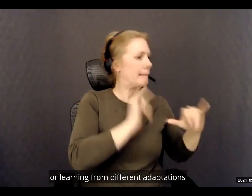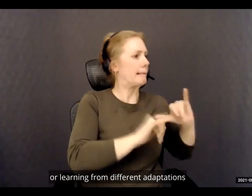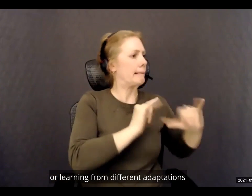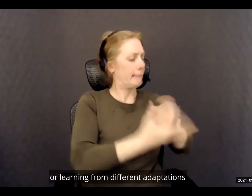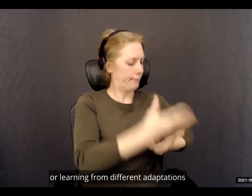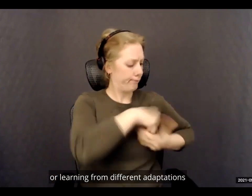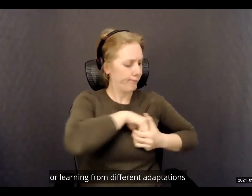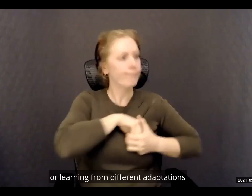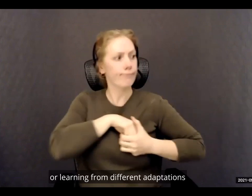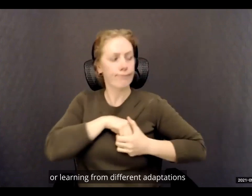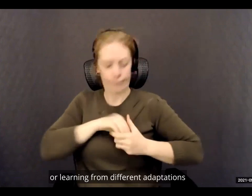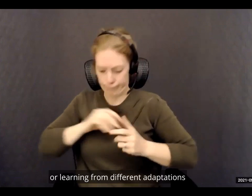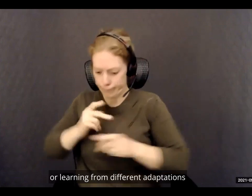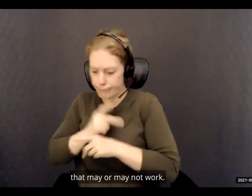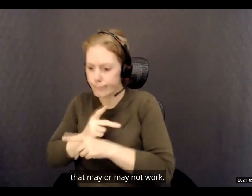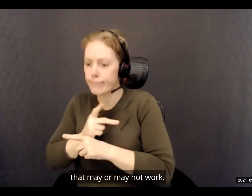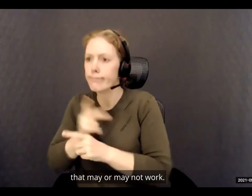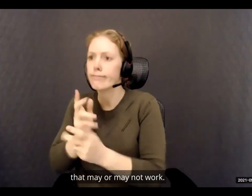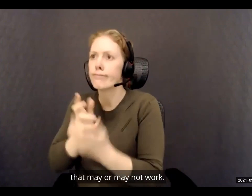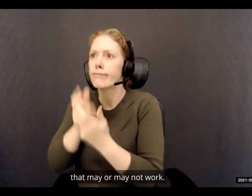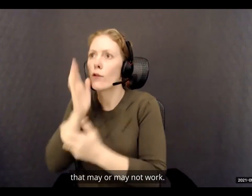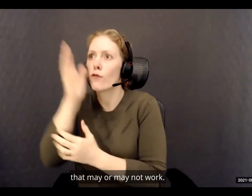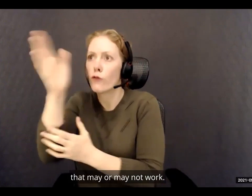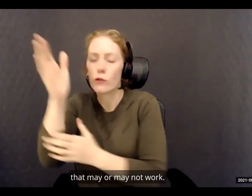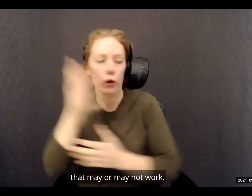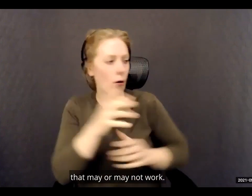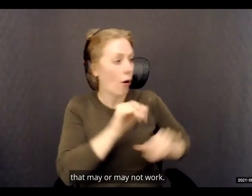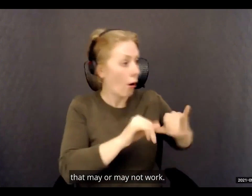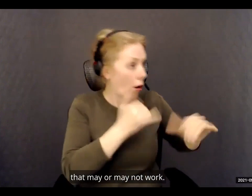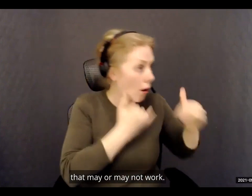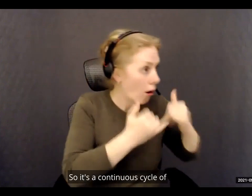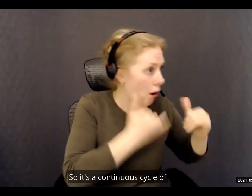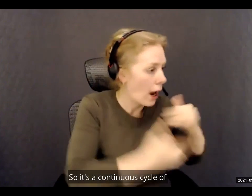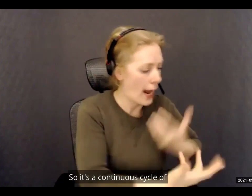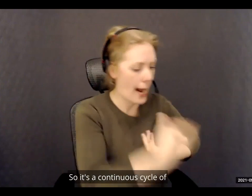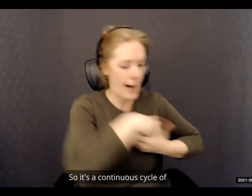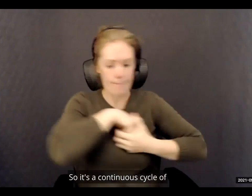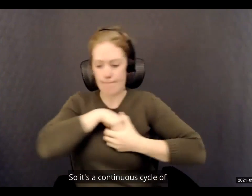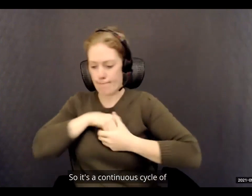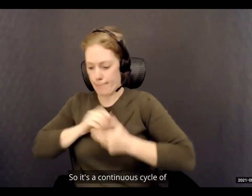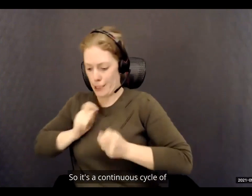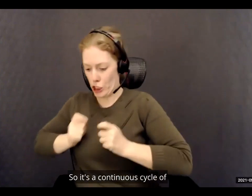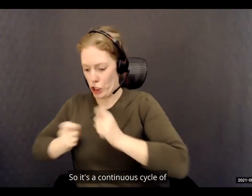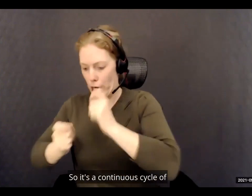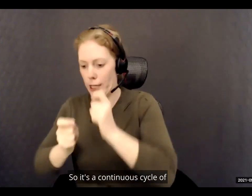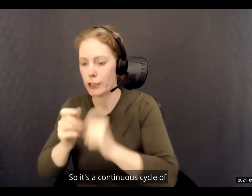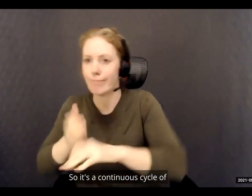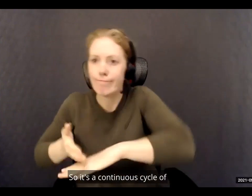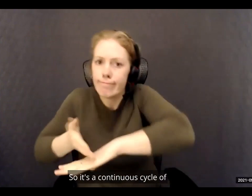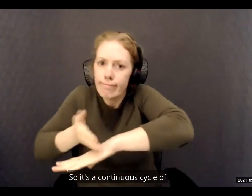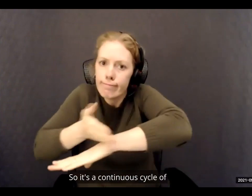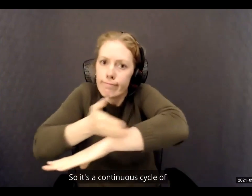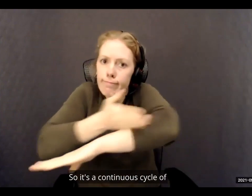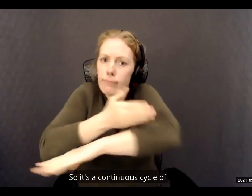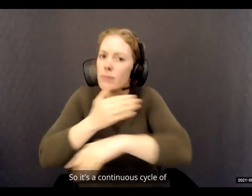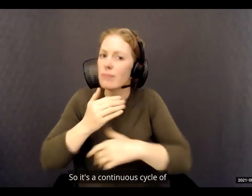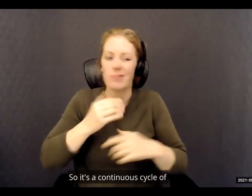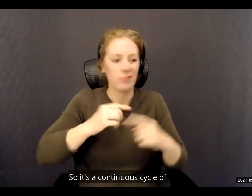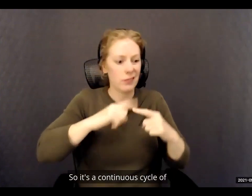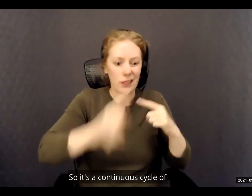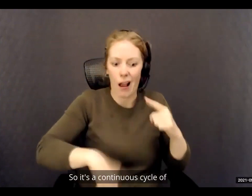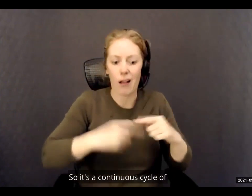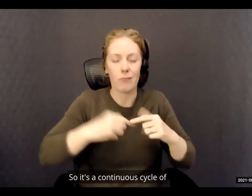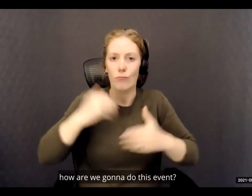learning from different adaptations that may or may not work. So it's a continuous cycle